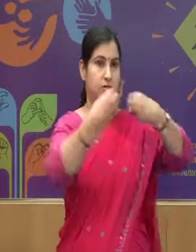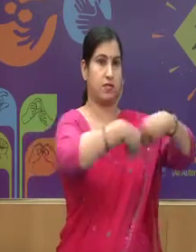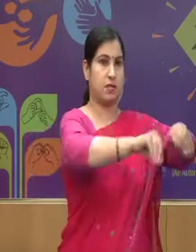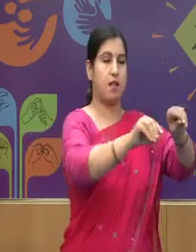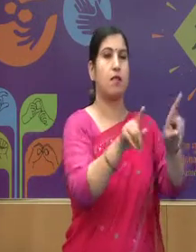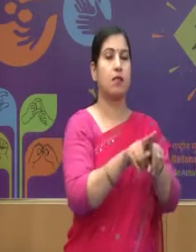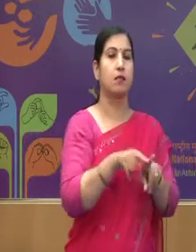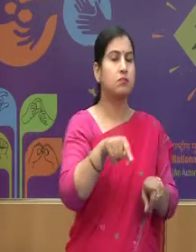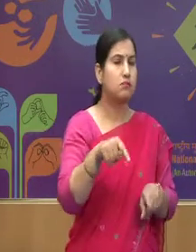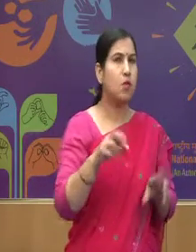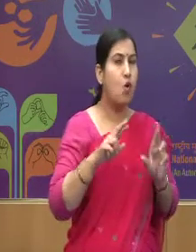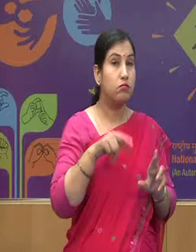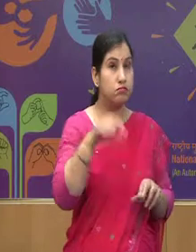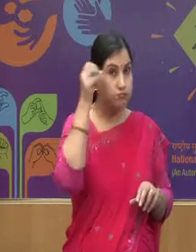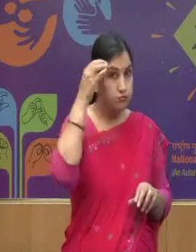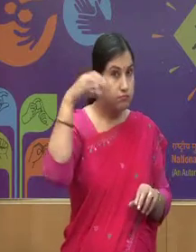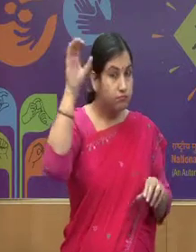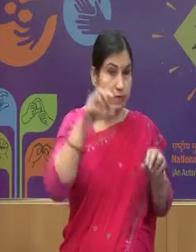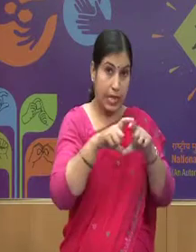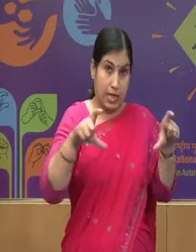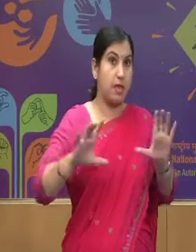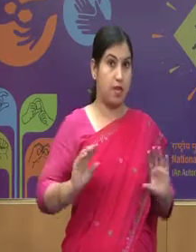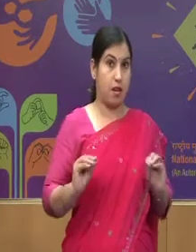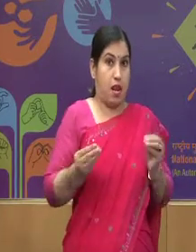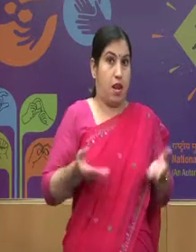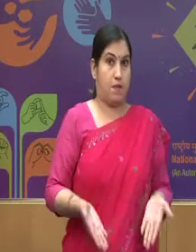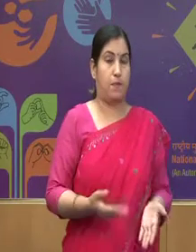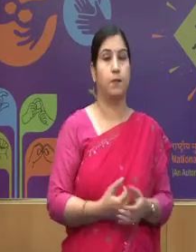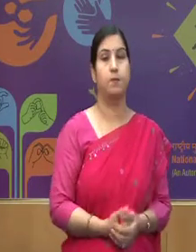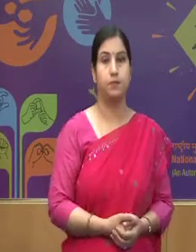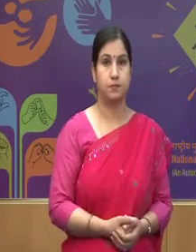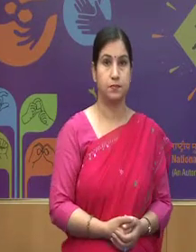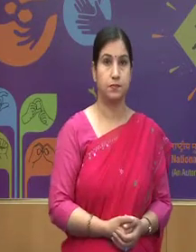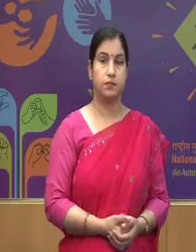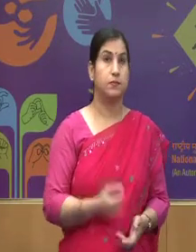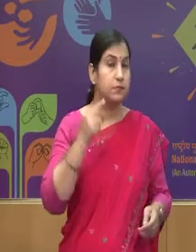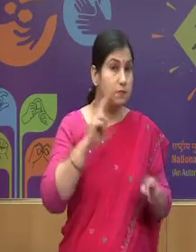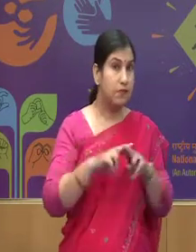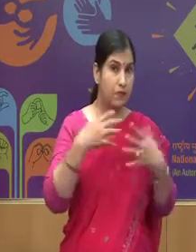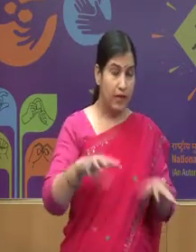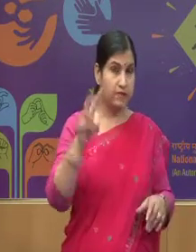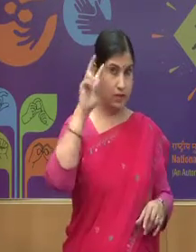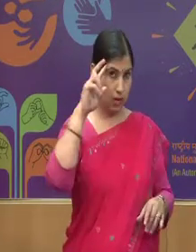and your concepts on the topic would have become clearer. If you have any query,